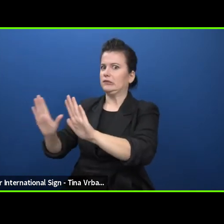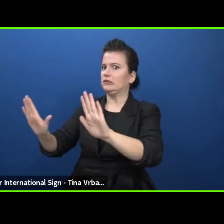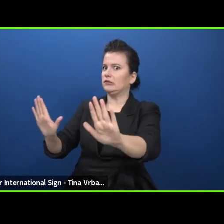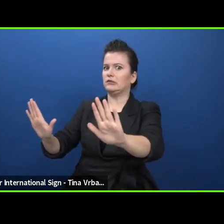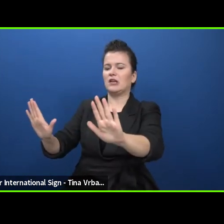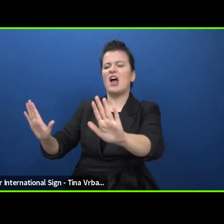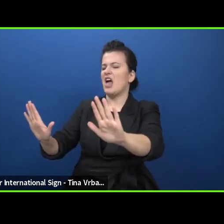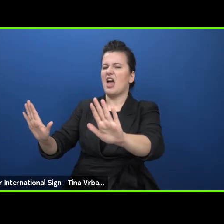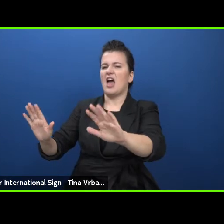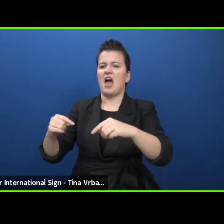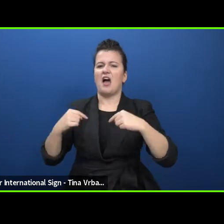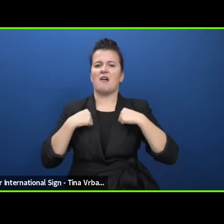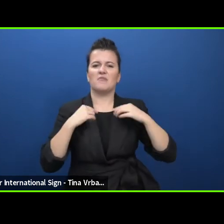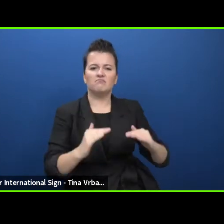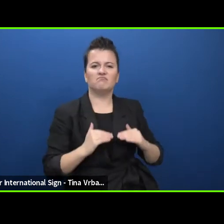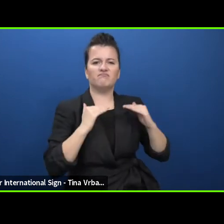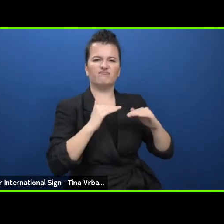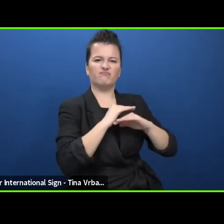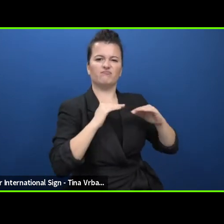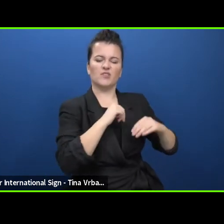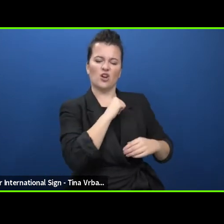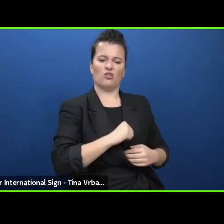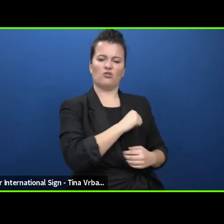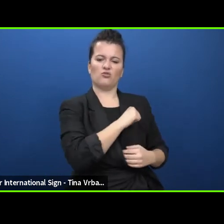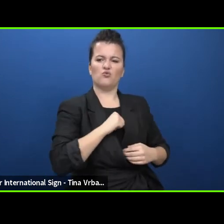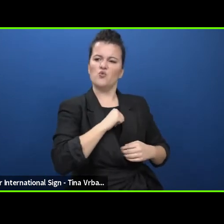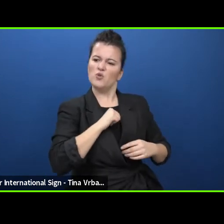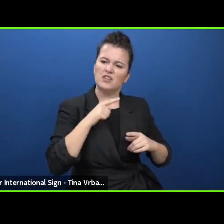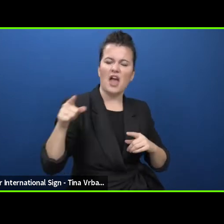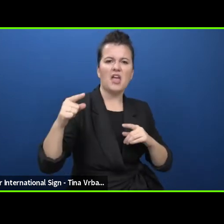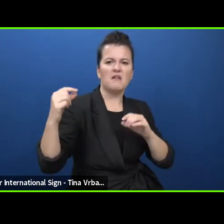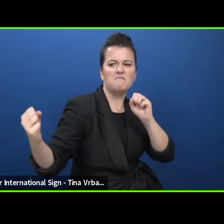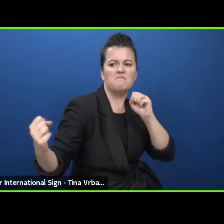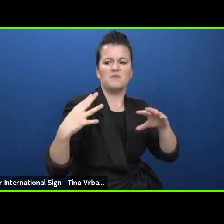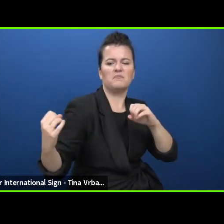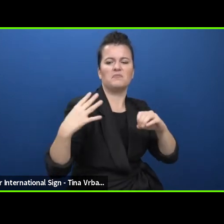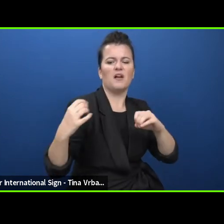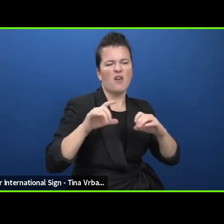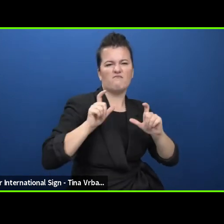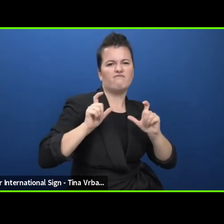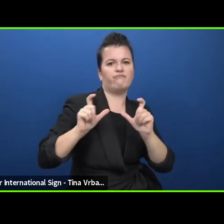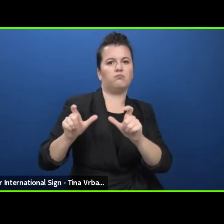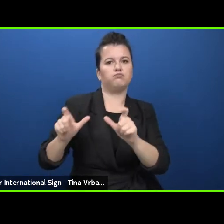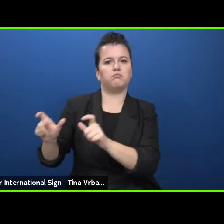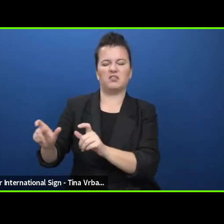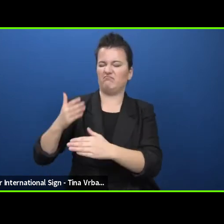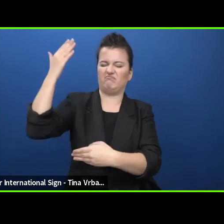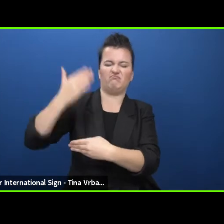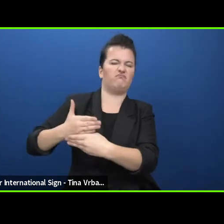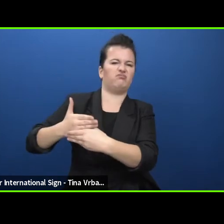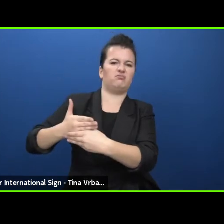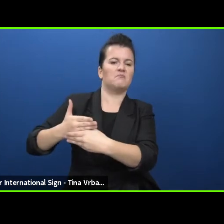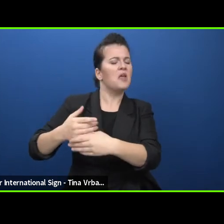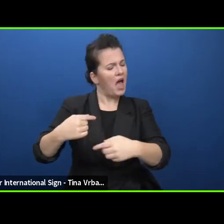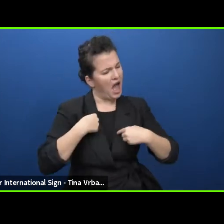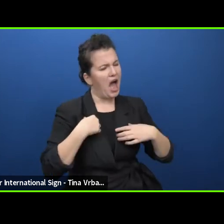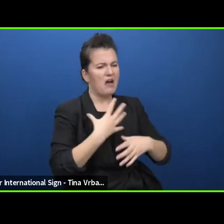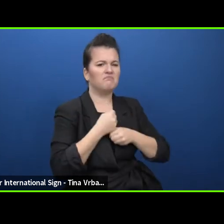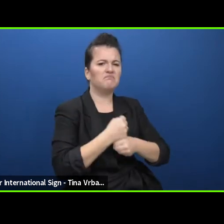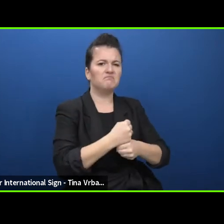match for a high quest of finding the truth. So, he trusted his senses just as much as he trusted